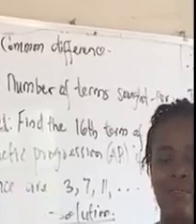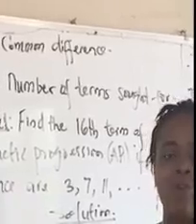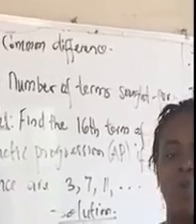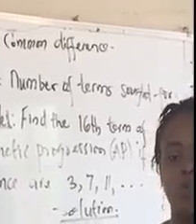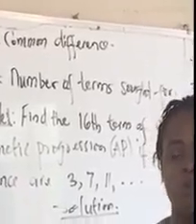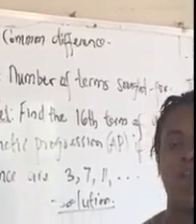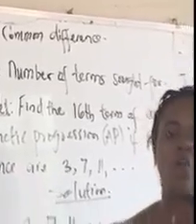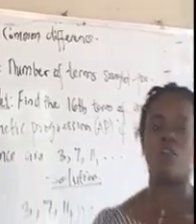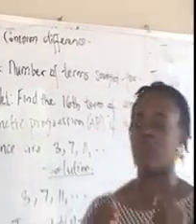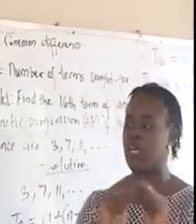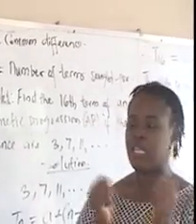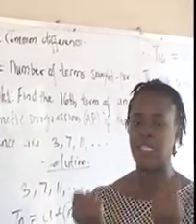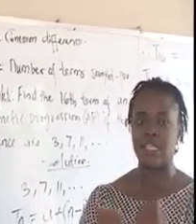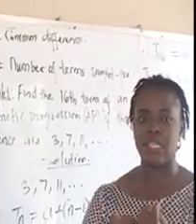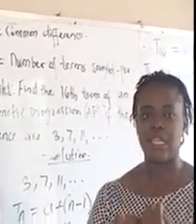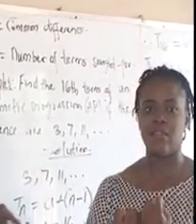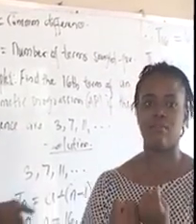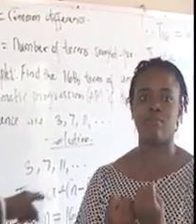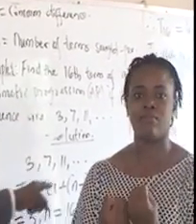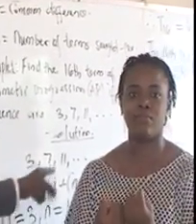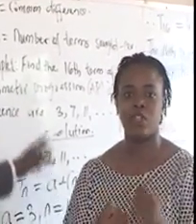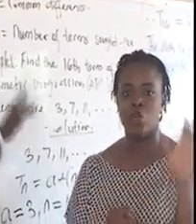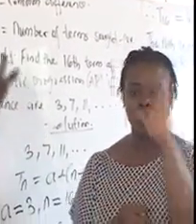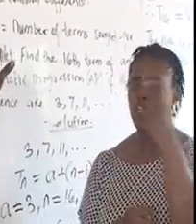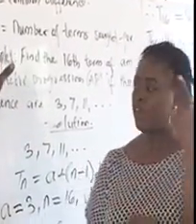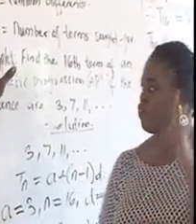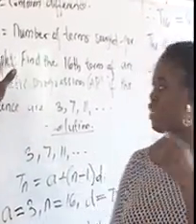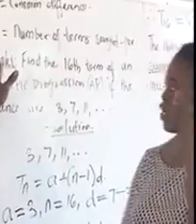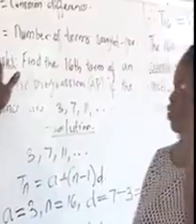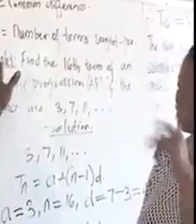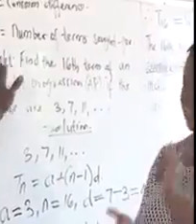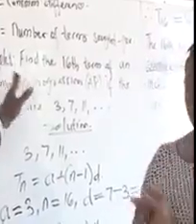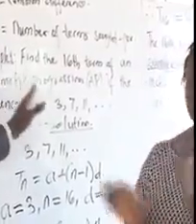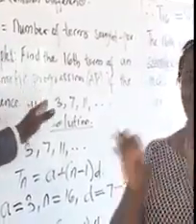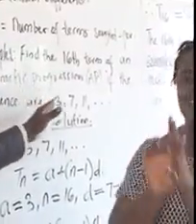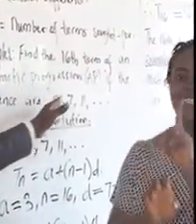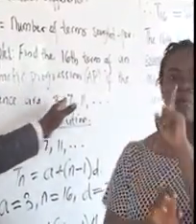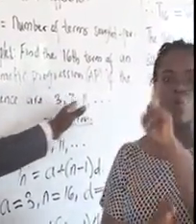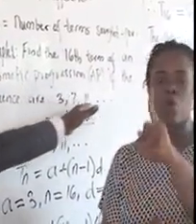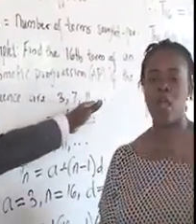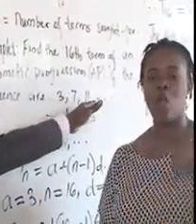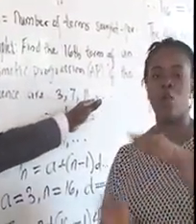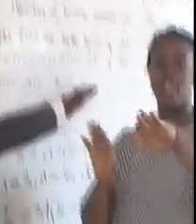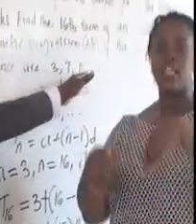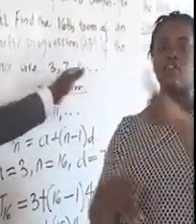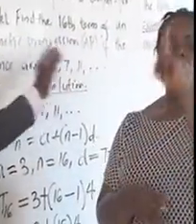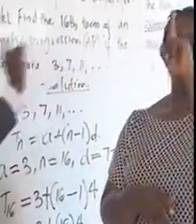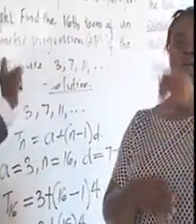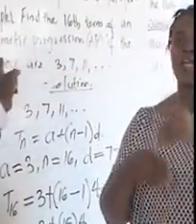on the board, I will take just a minute to run through them. You discover that example 1, we are given a